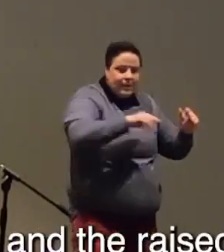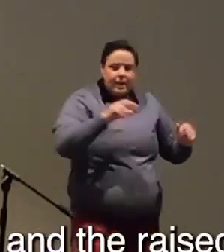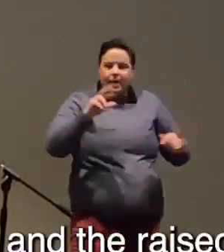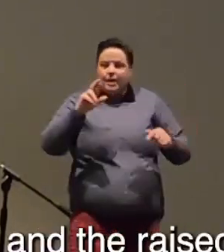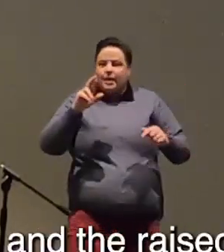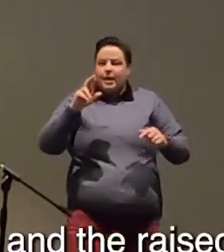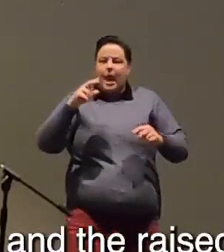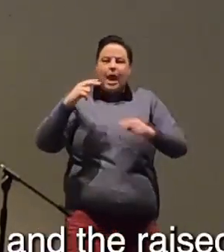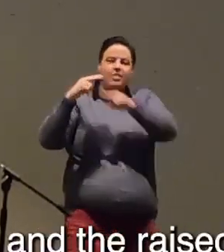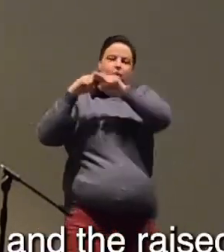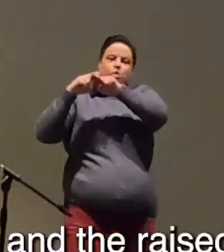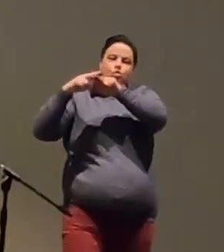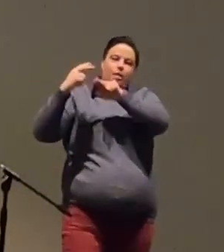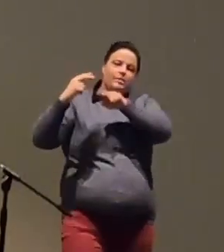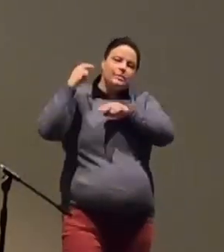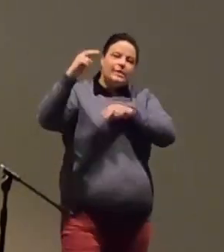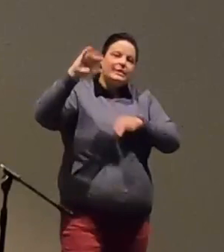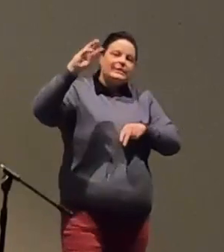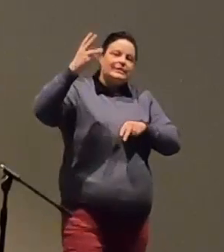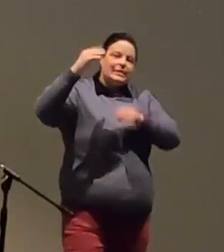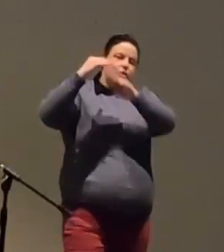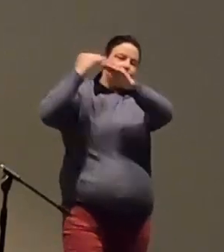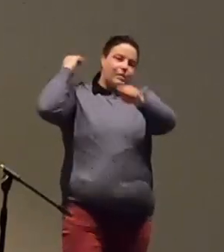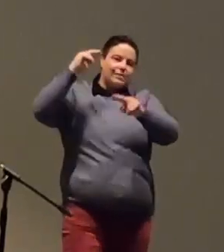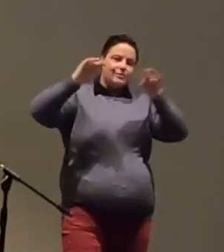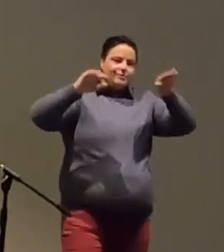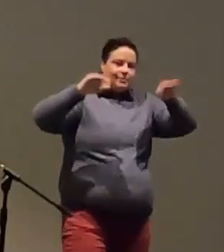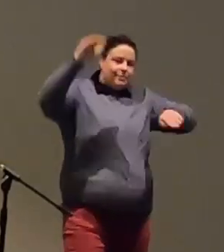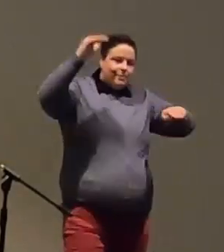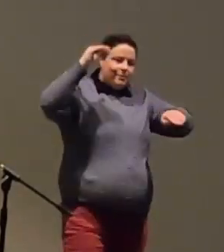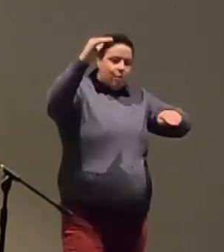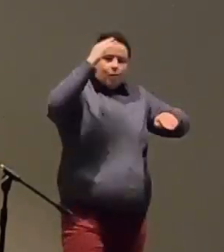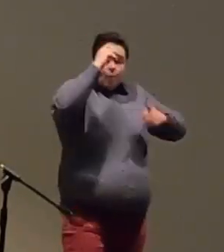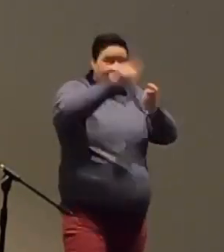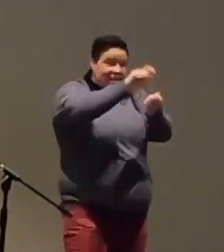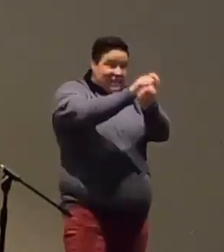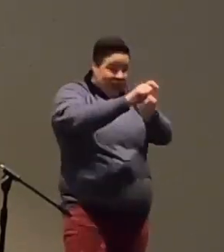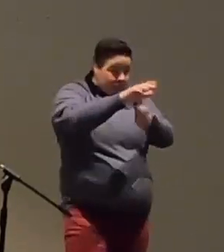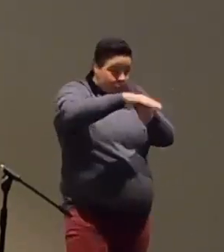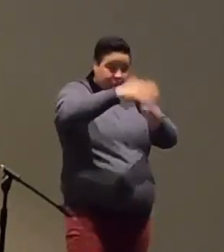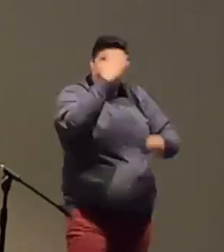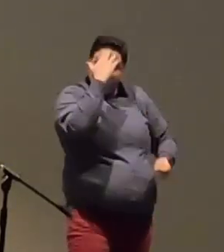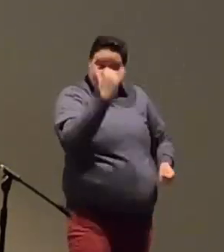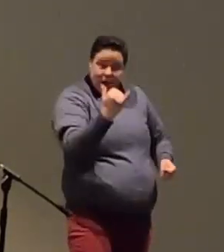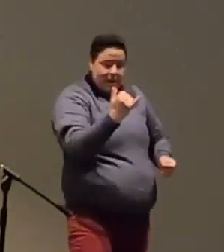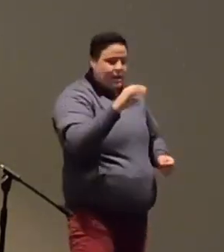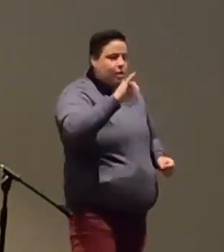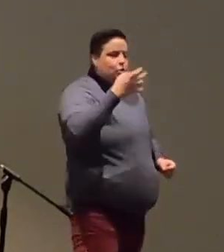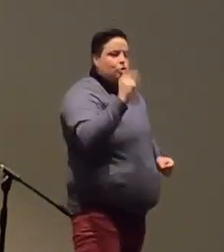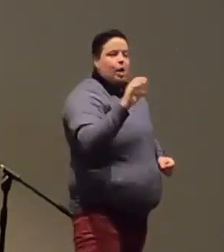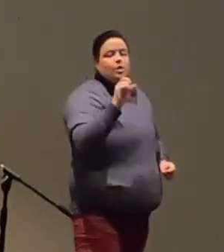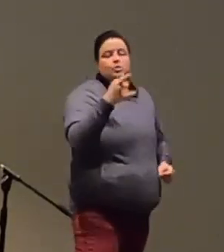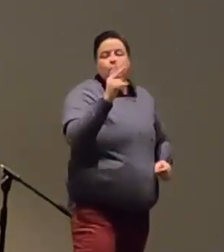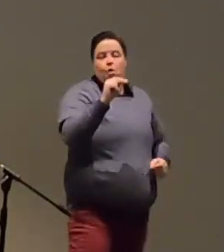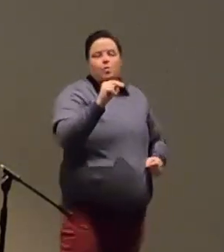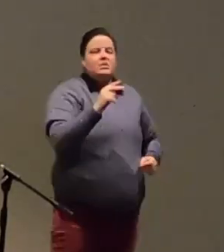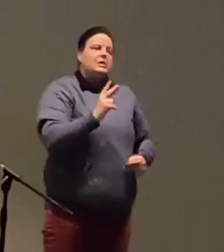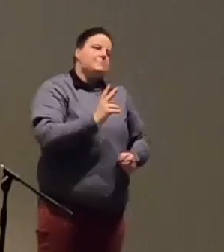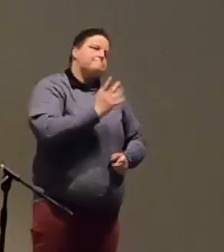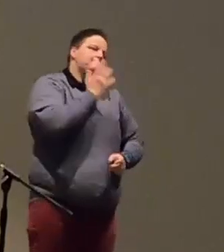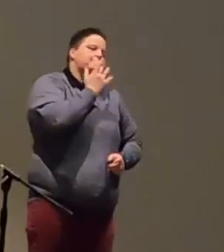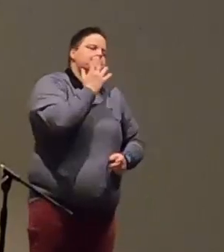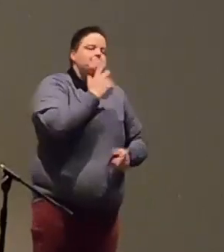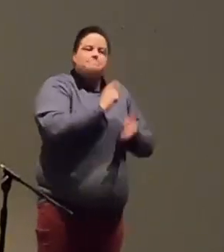raised train tracks of 6th Street on the right there. We know the exact location of this because John Sloan was an